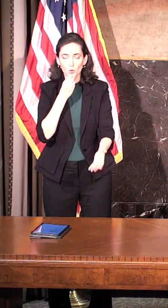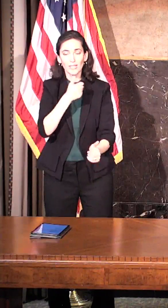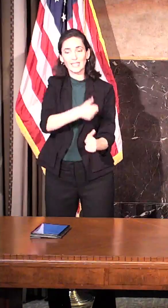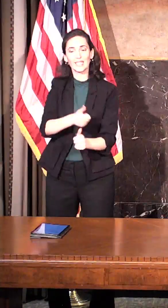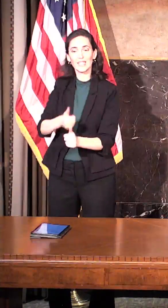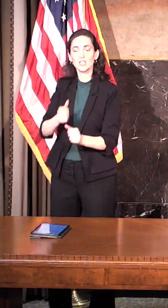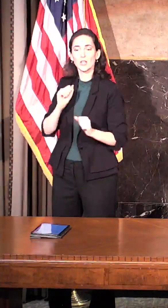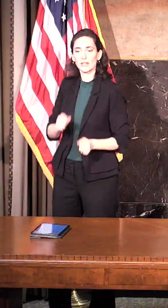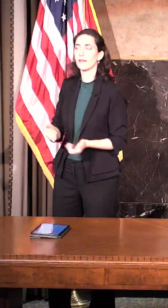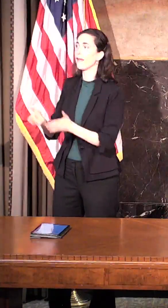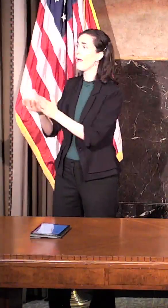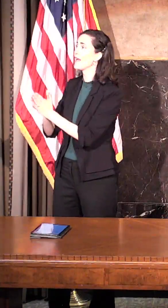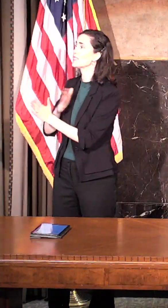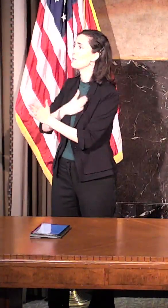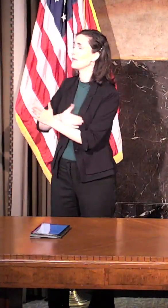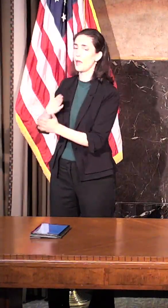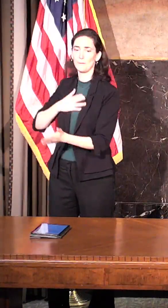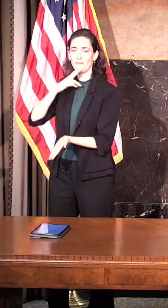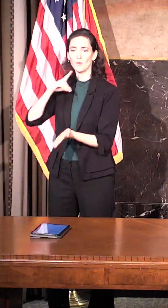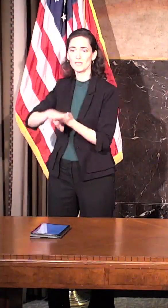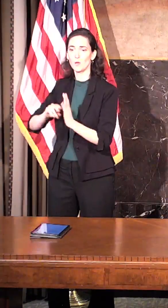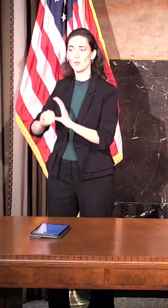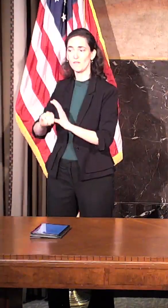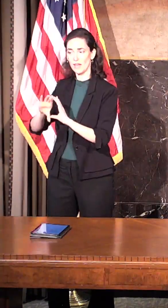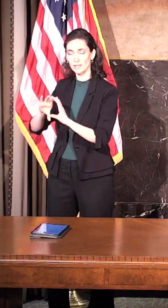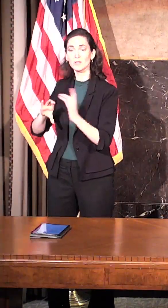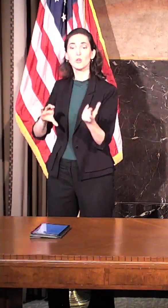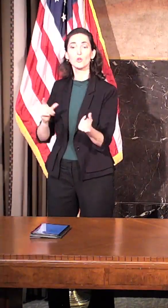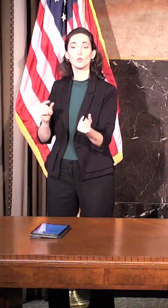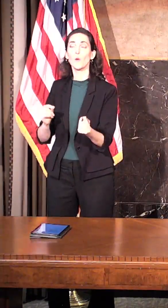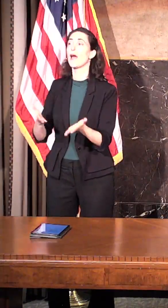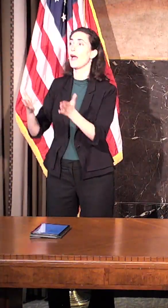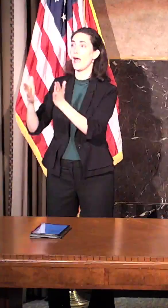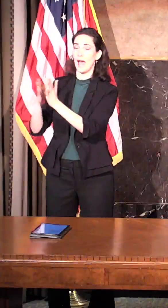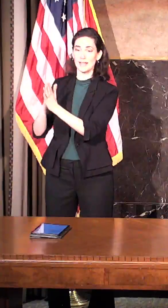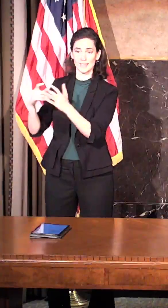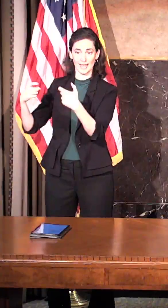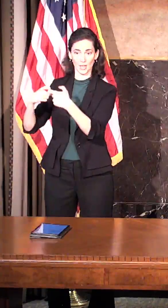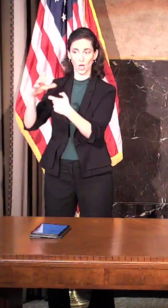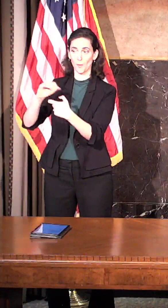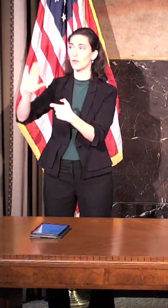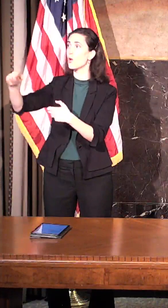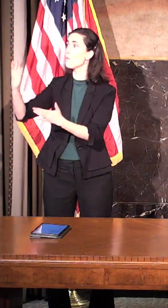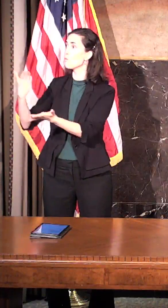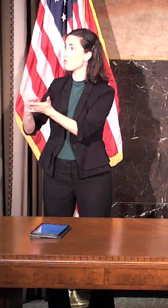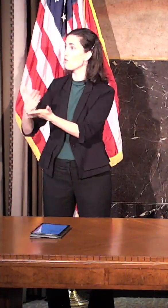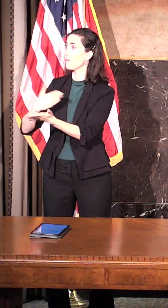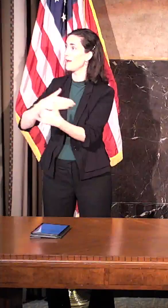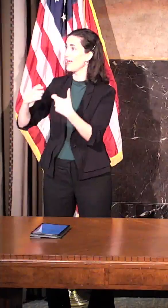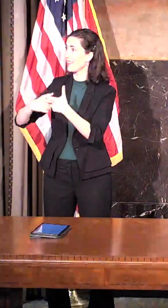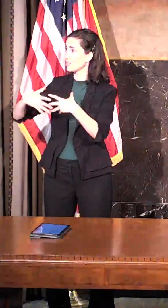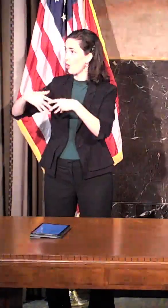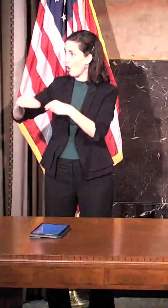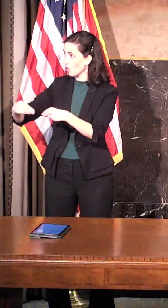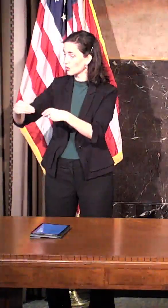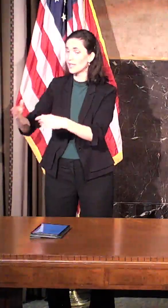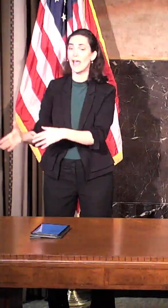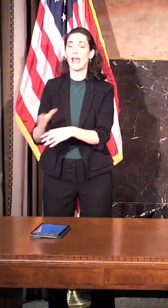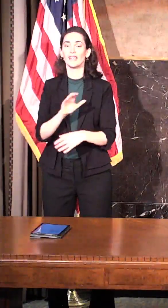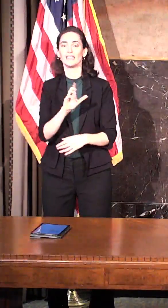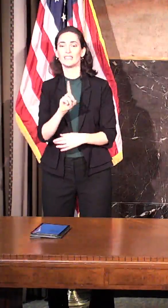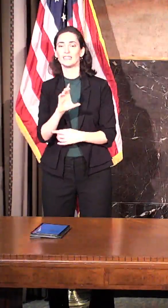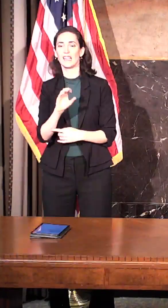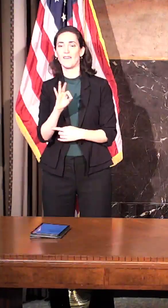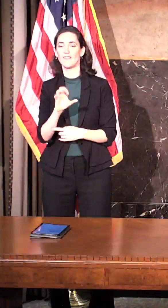verify their loss from the power companies, and then DCFS will send more mass text messages out